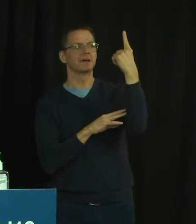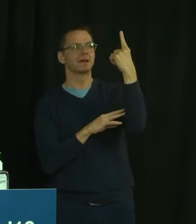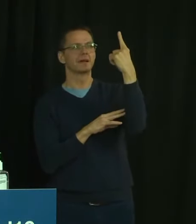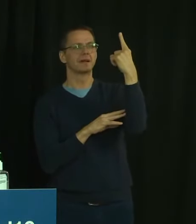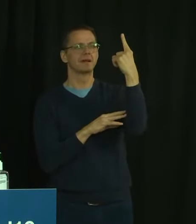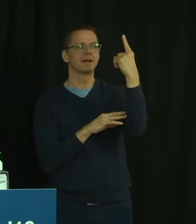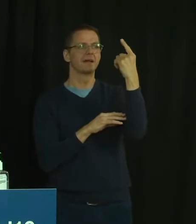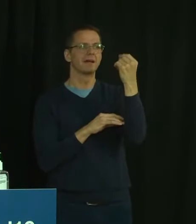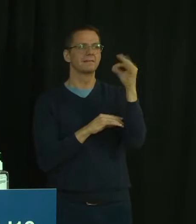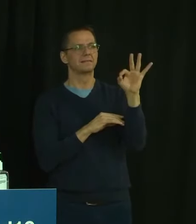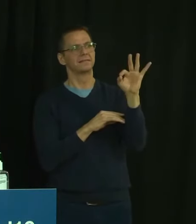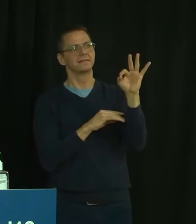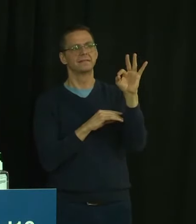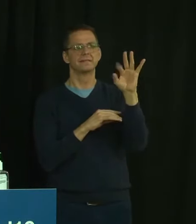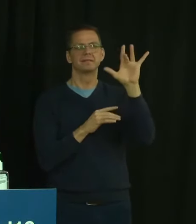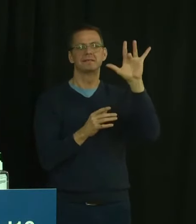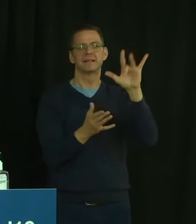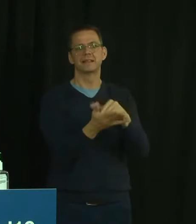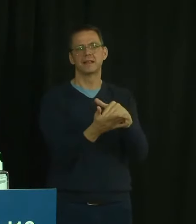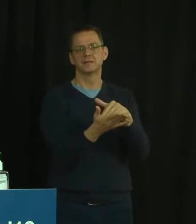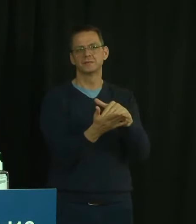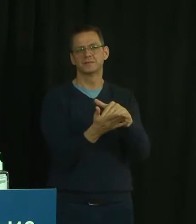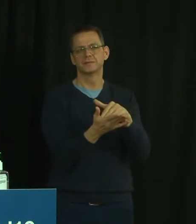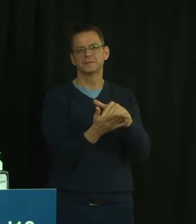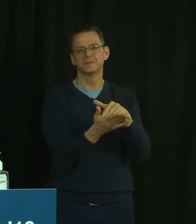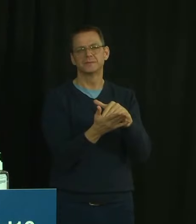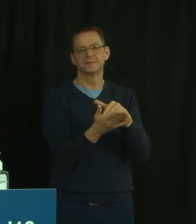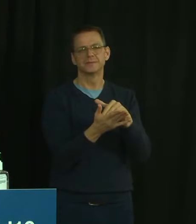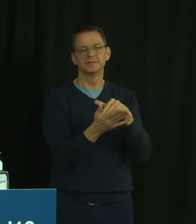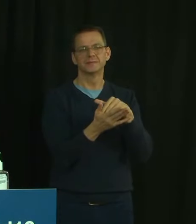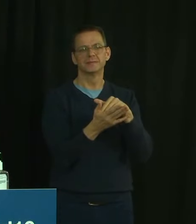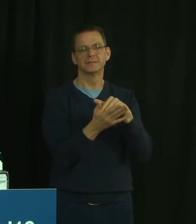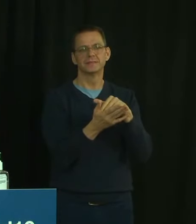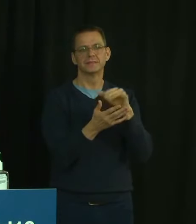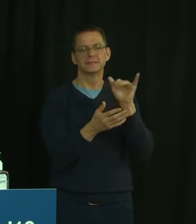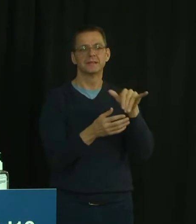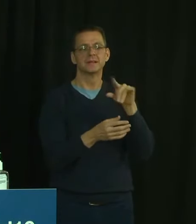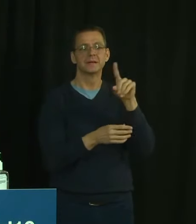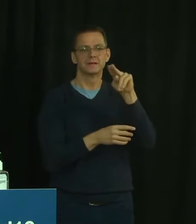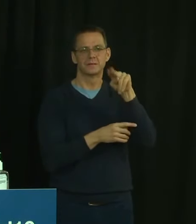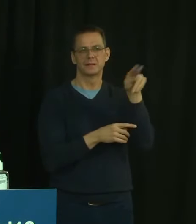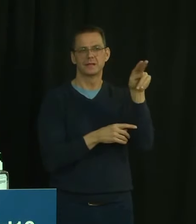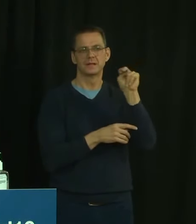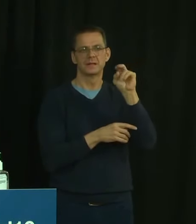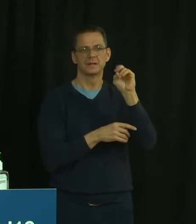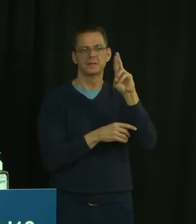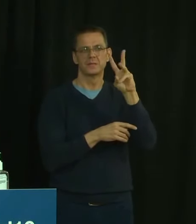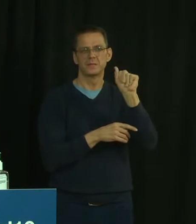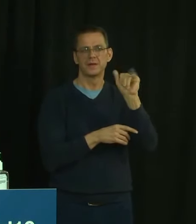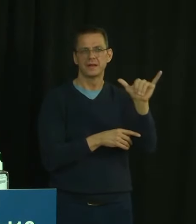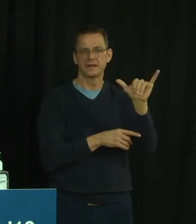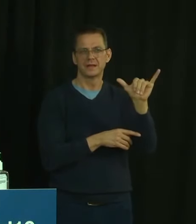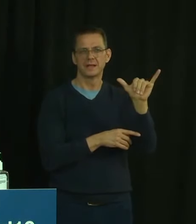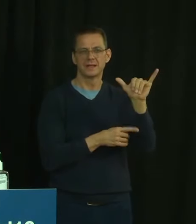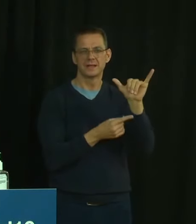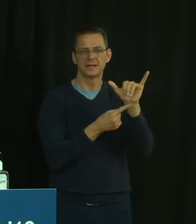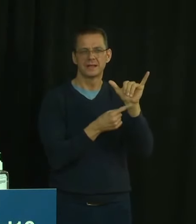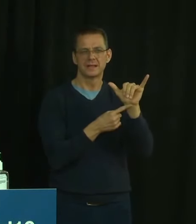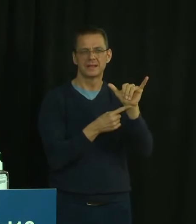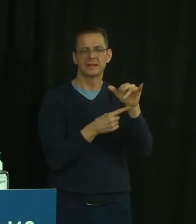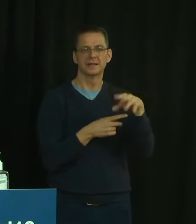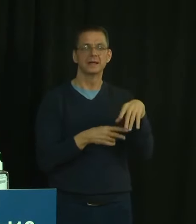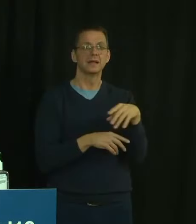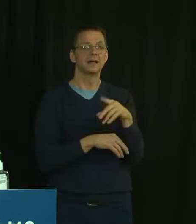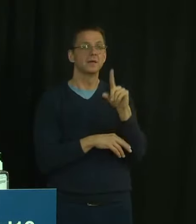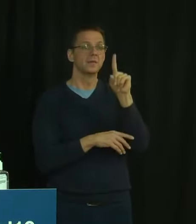to 1 in about 1 million doses given in the UK in terms of the data that's been released so far. So we've given about 900 doses,